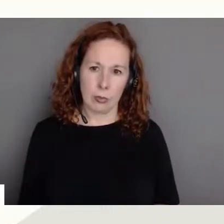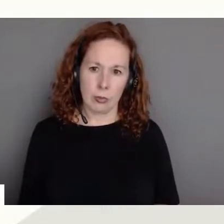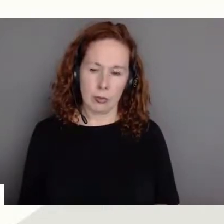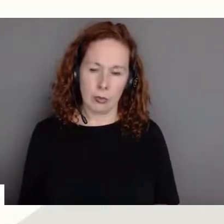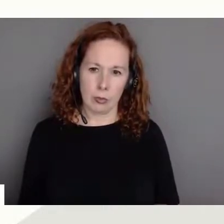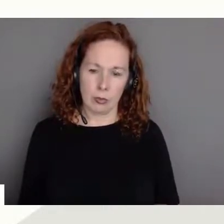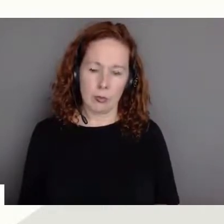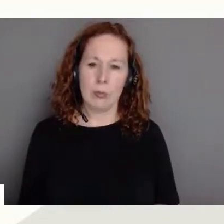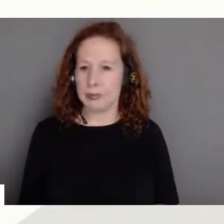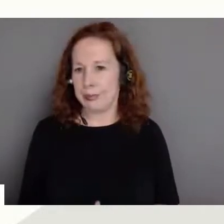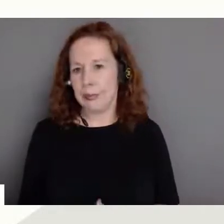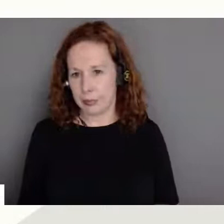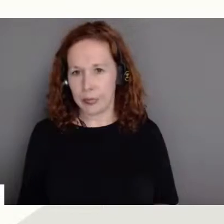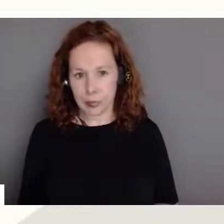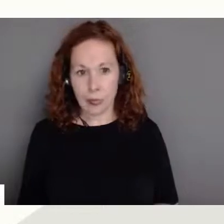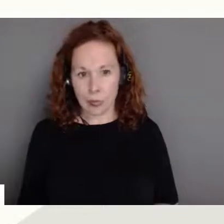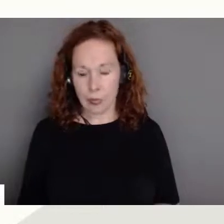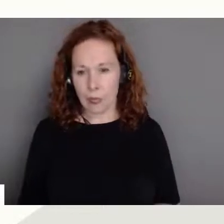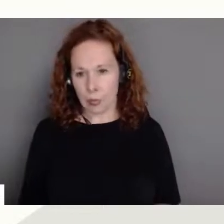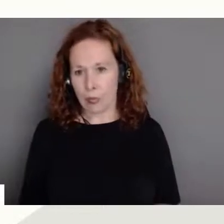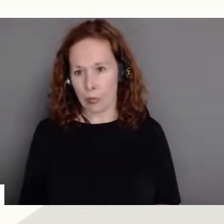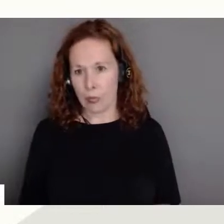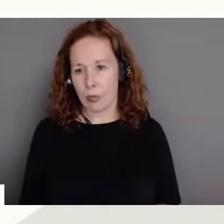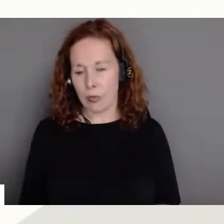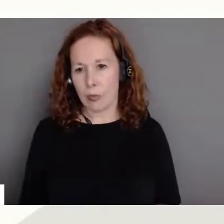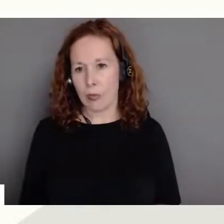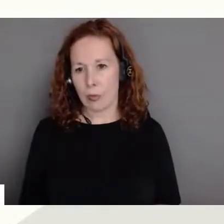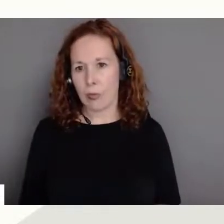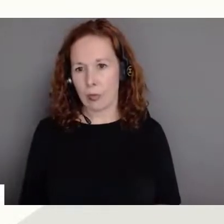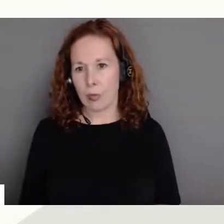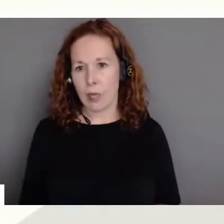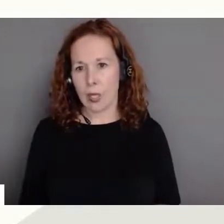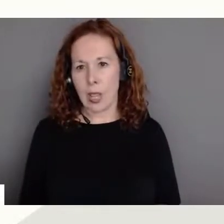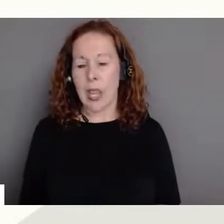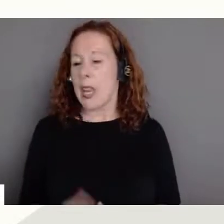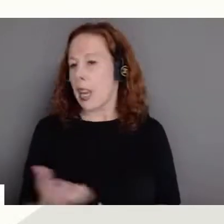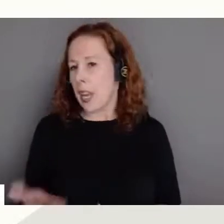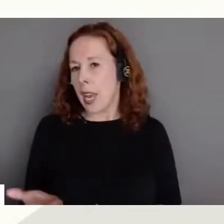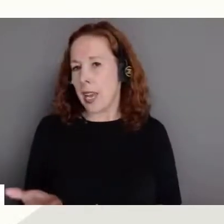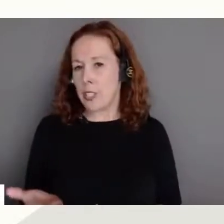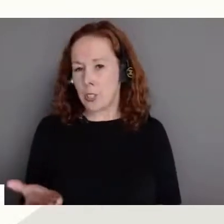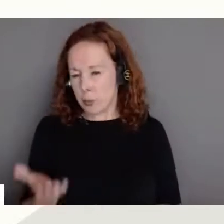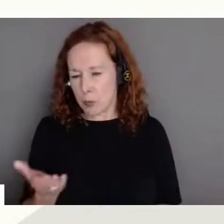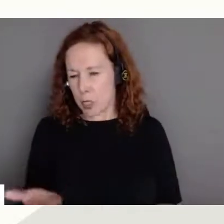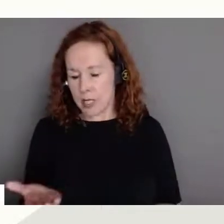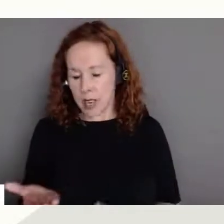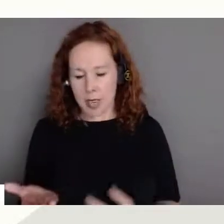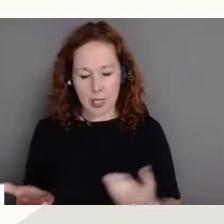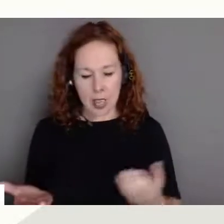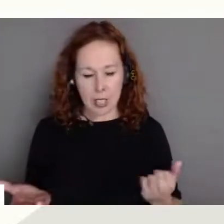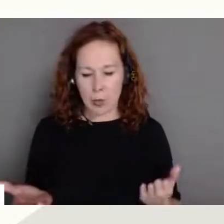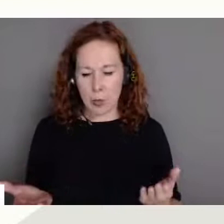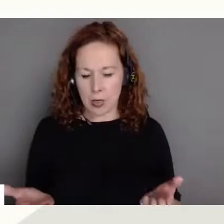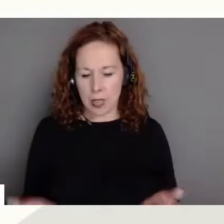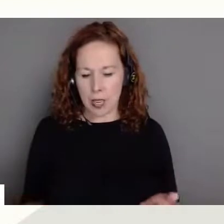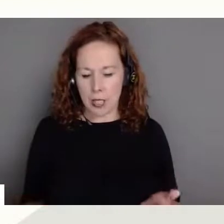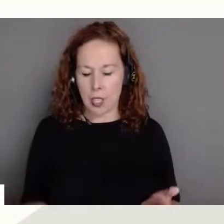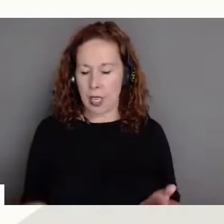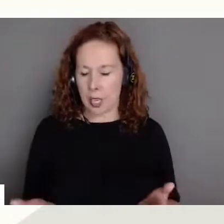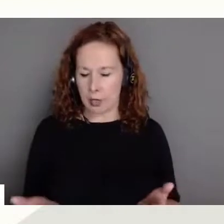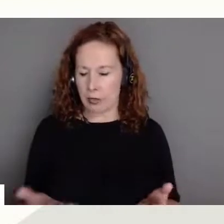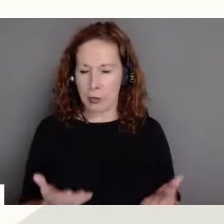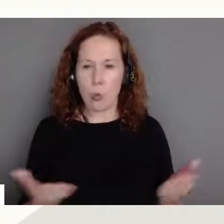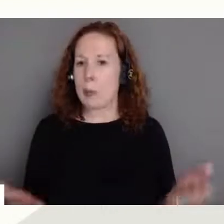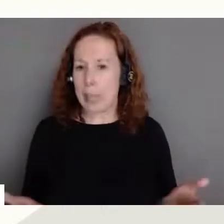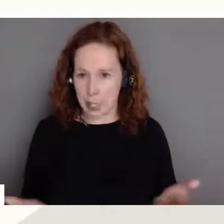native speaker of that language to learn everything we can about that language. So brilliant, brilliant, And brilliant. just to add to that, just with the